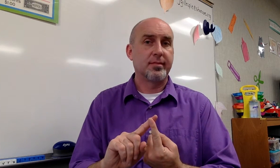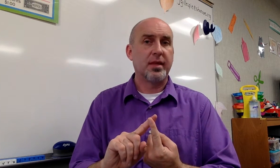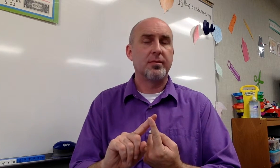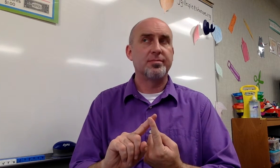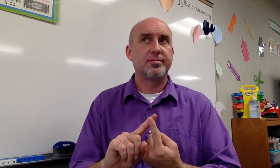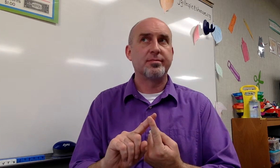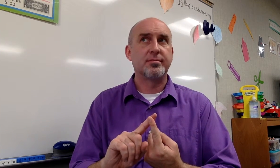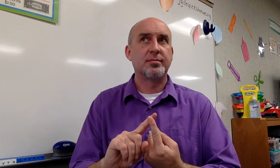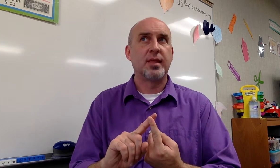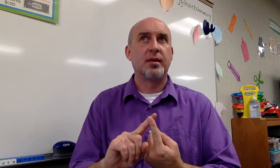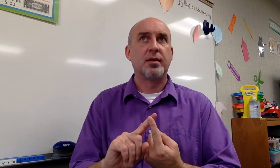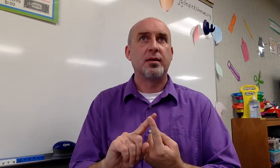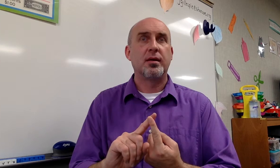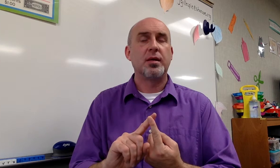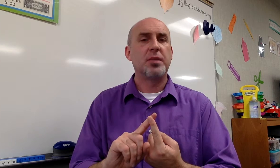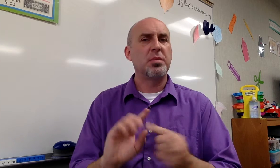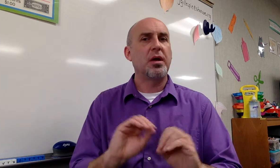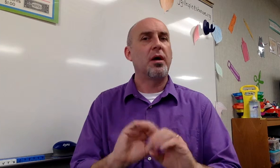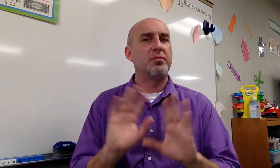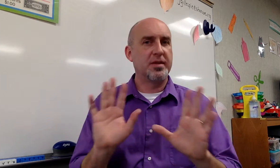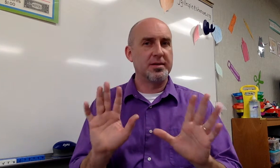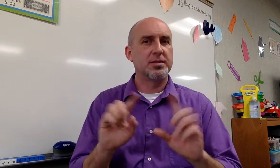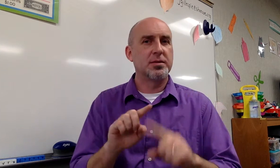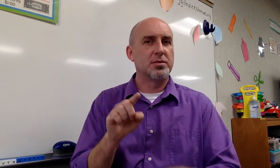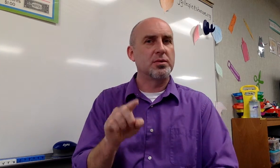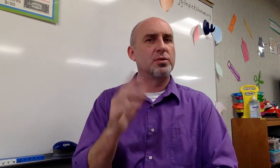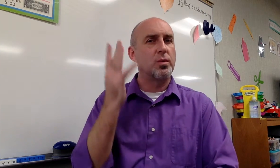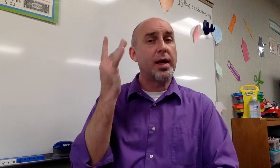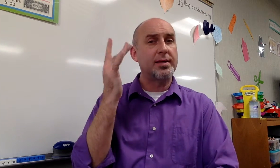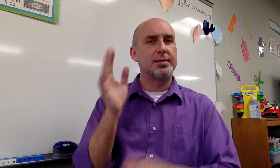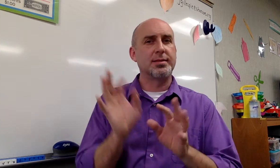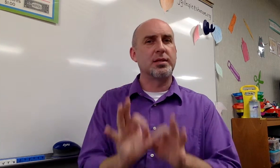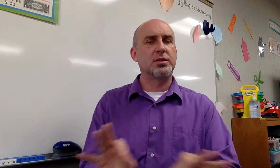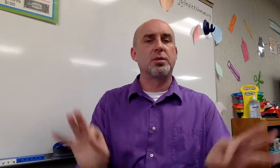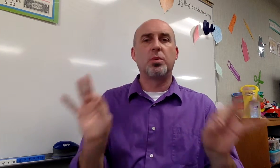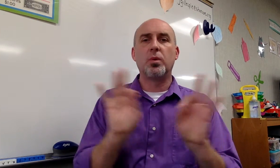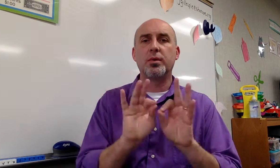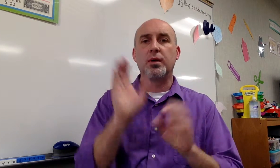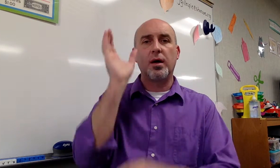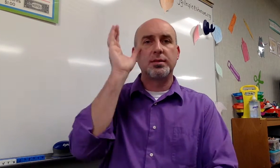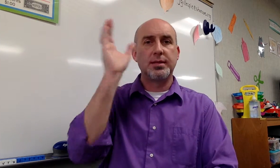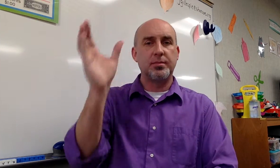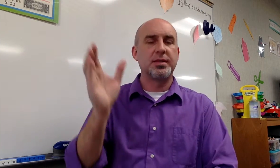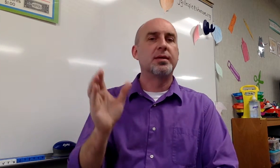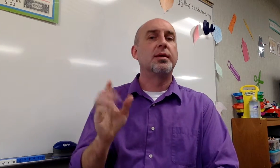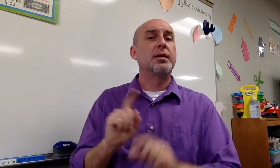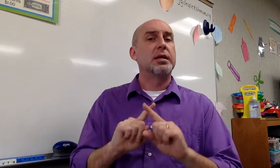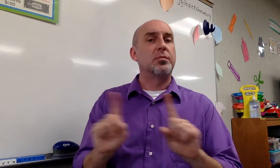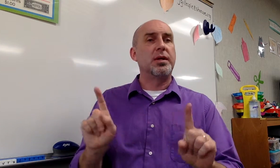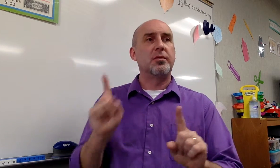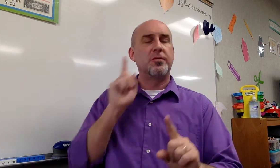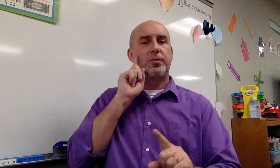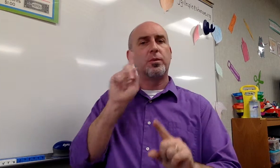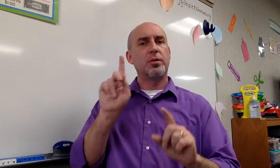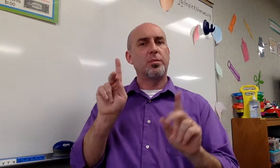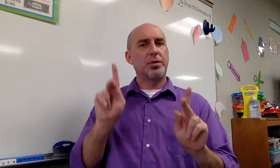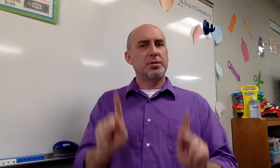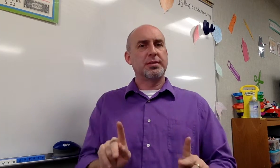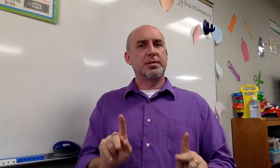Now, it may be obvious to you why this is such an important concept, but for a person